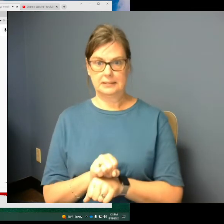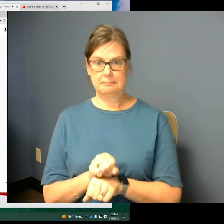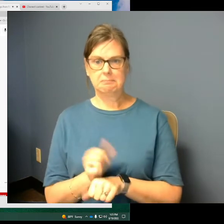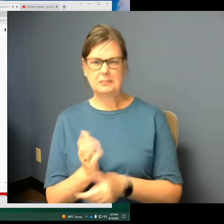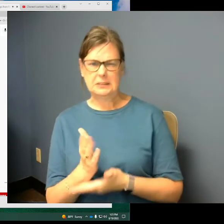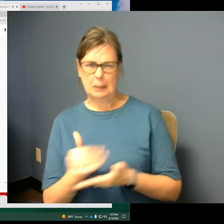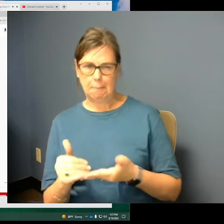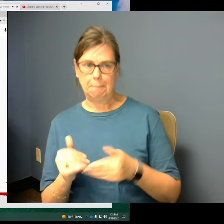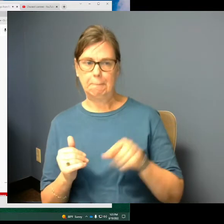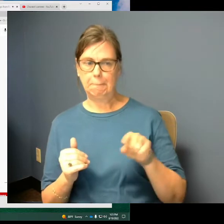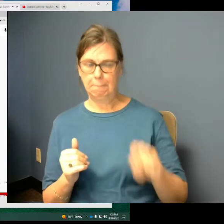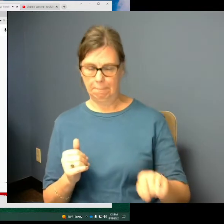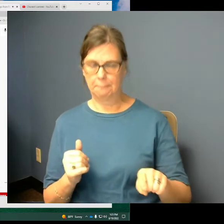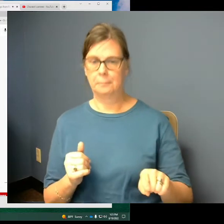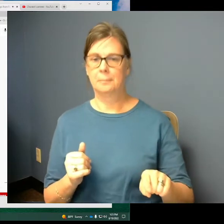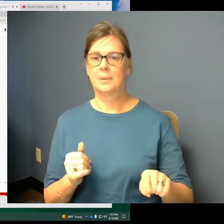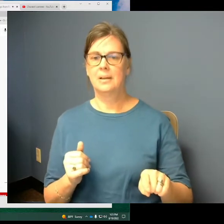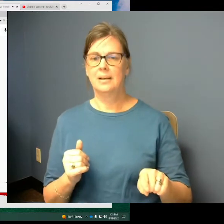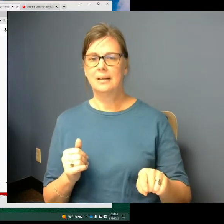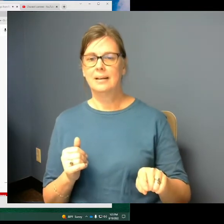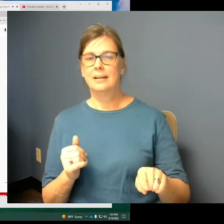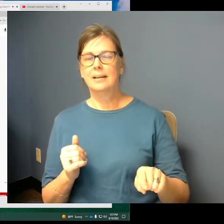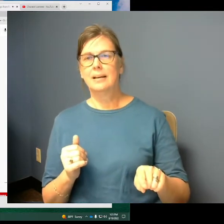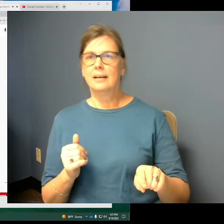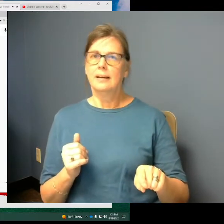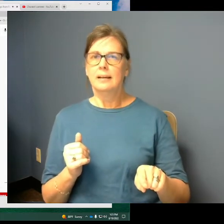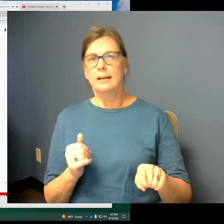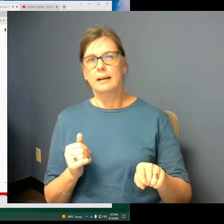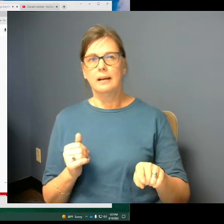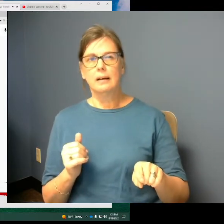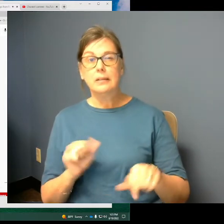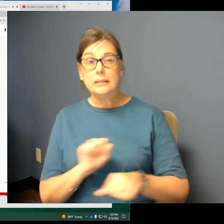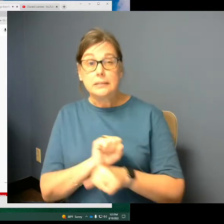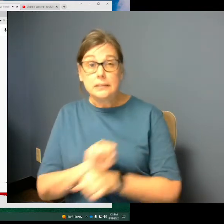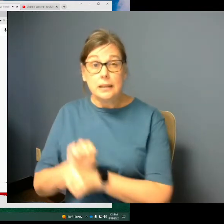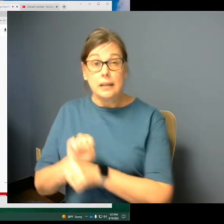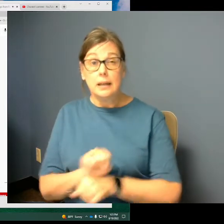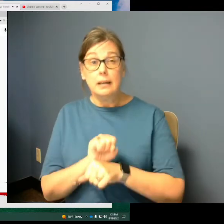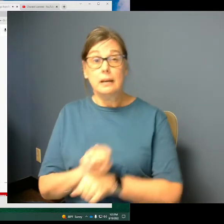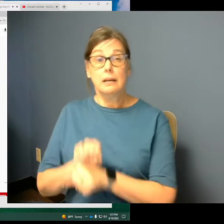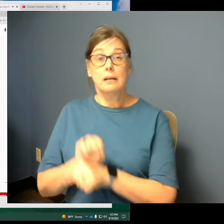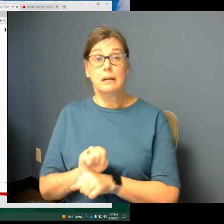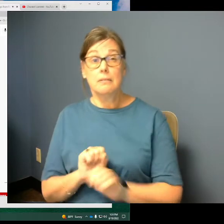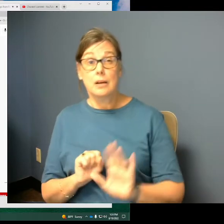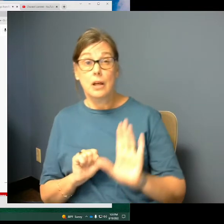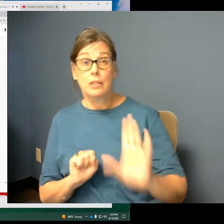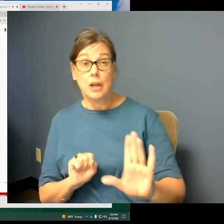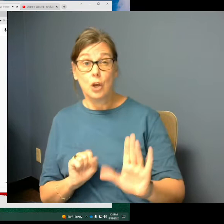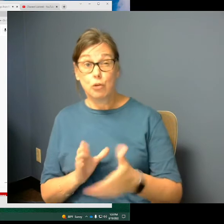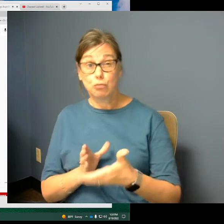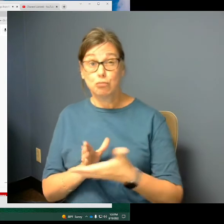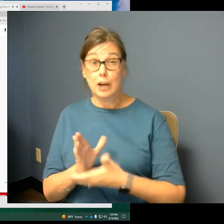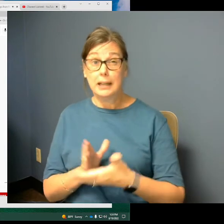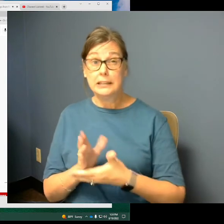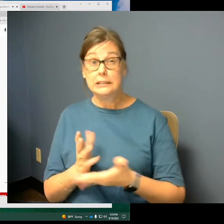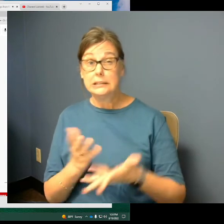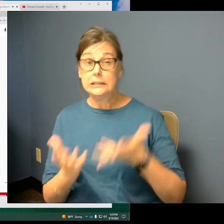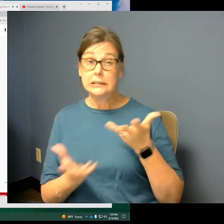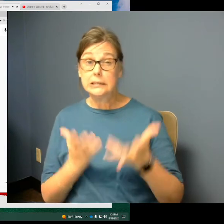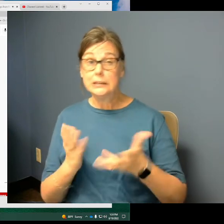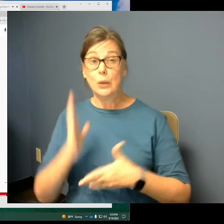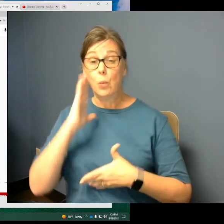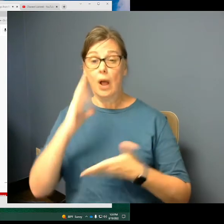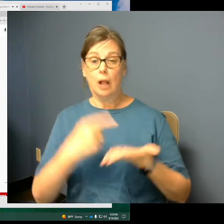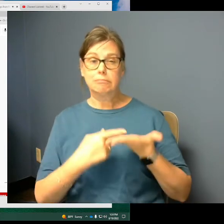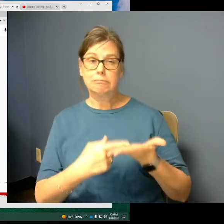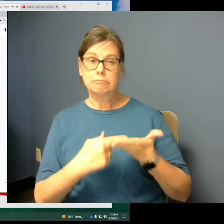Their status is going to be one of negotiation. You'll see the film refers to it in